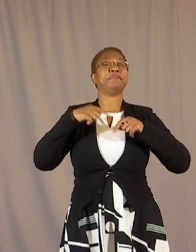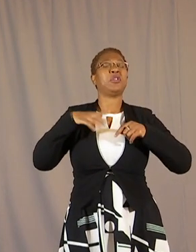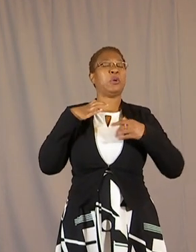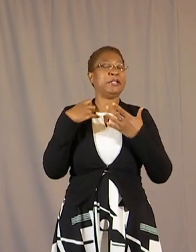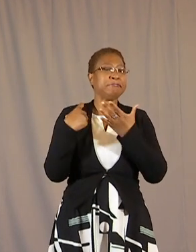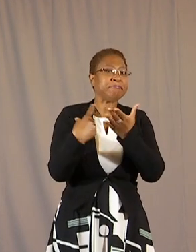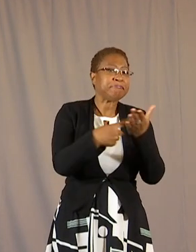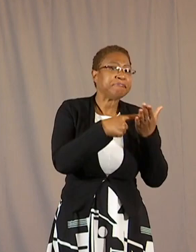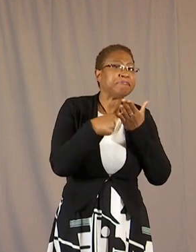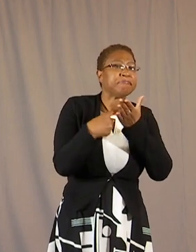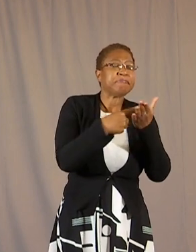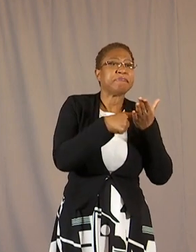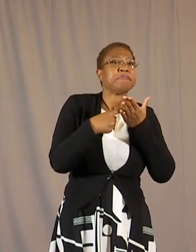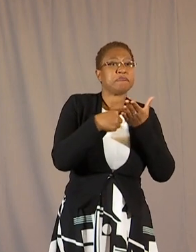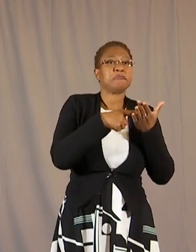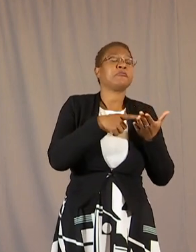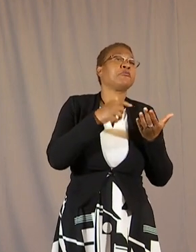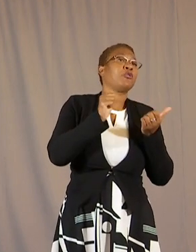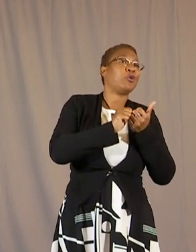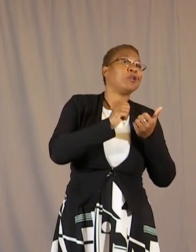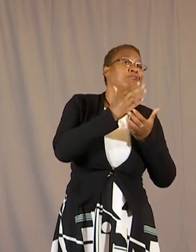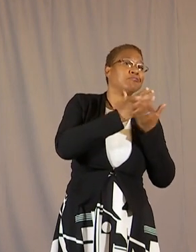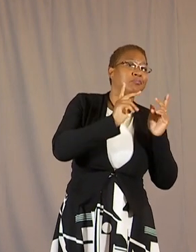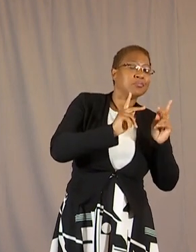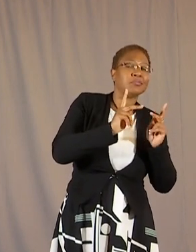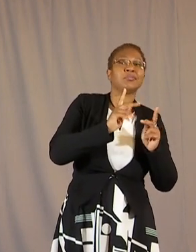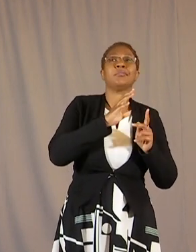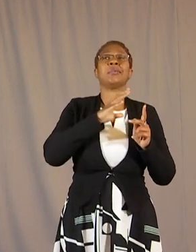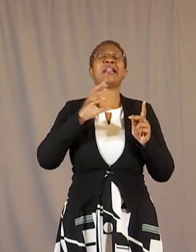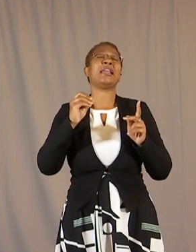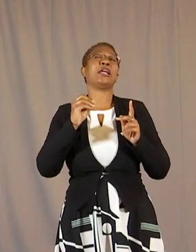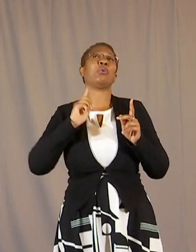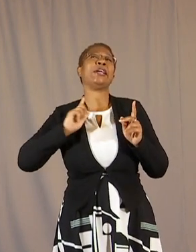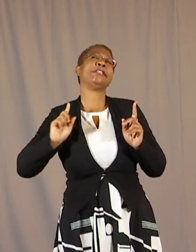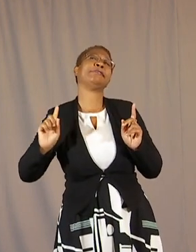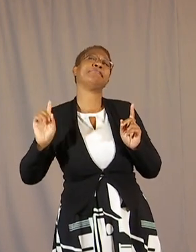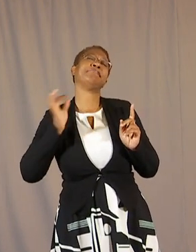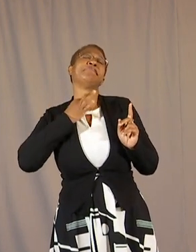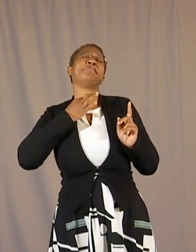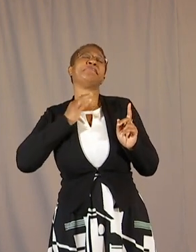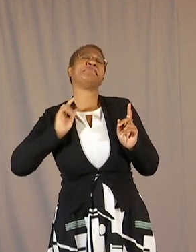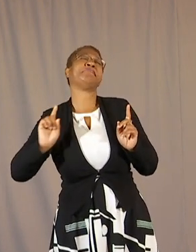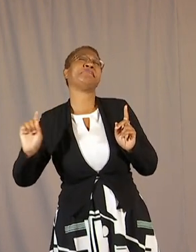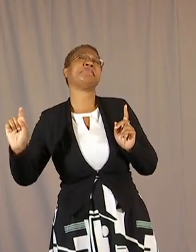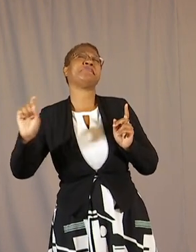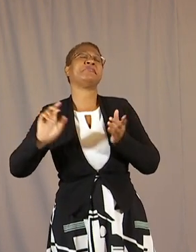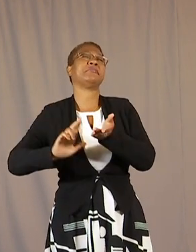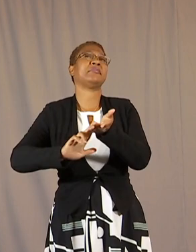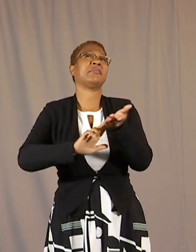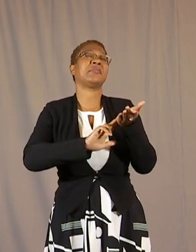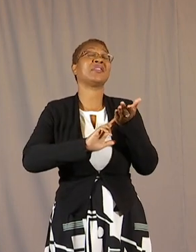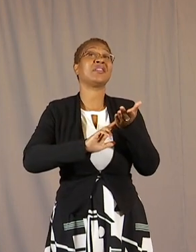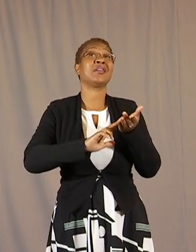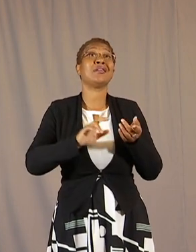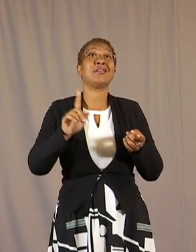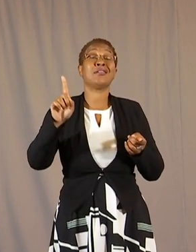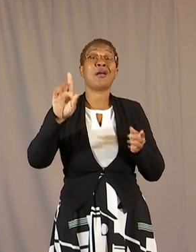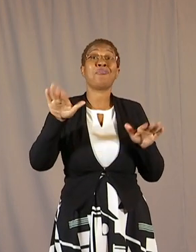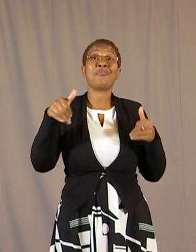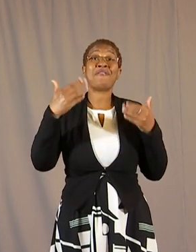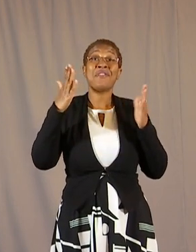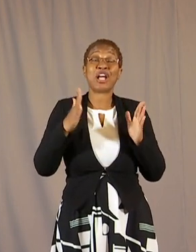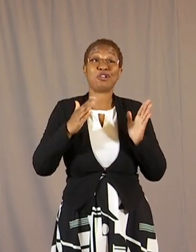some anecdotal, but then began to spread it around the state, was we began to find out that was providers were also